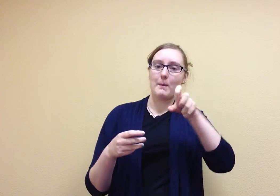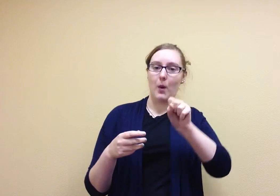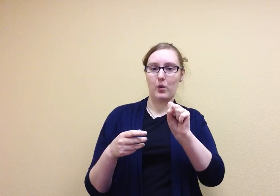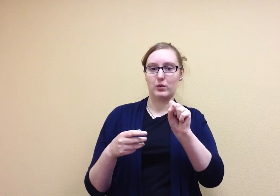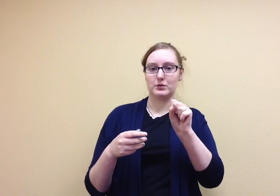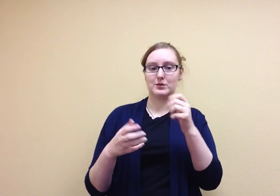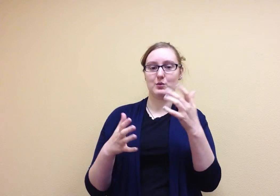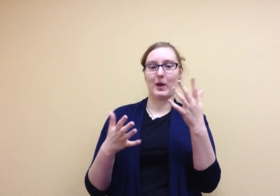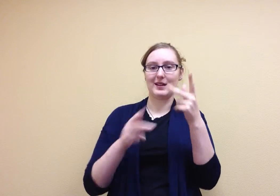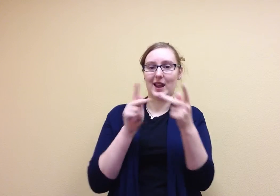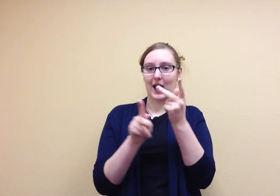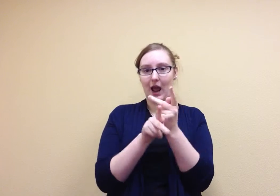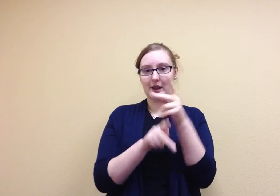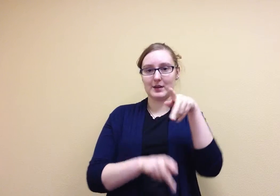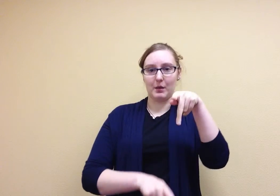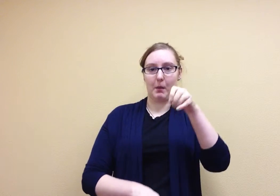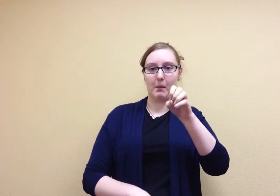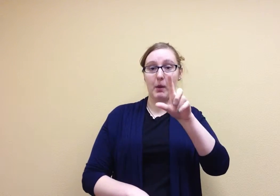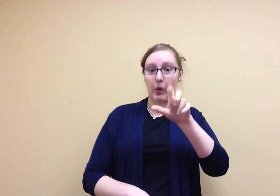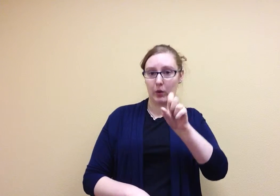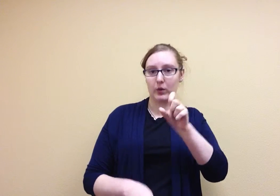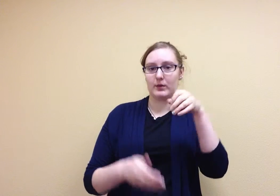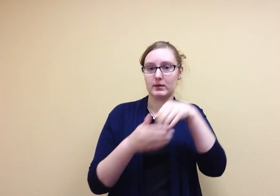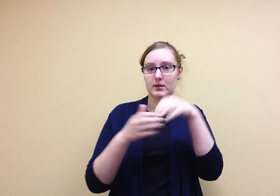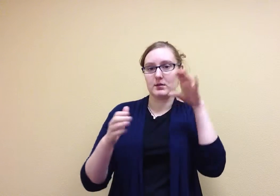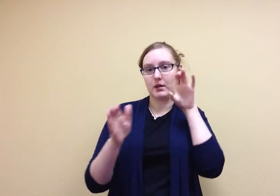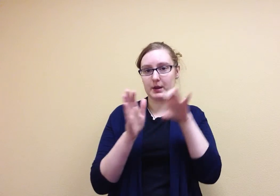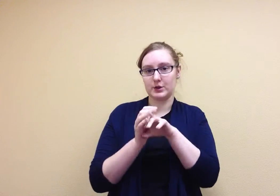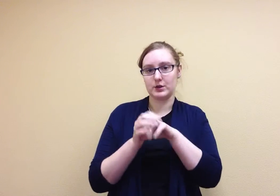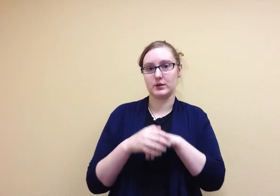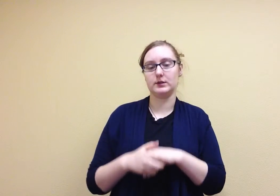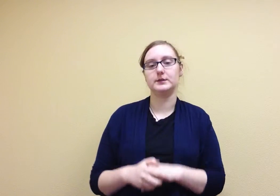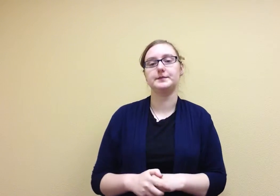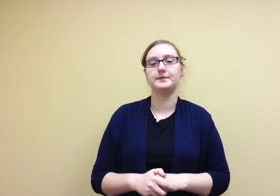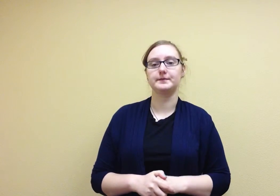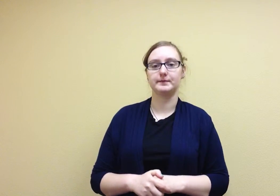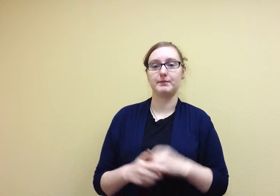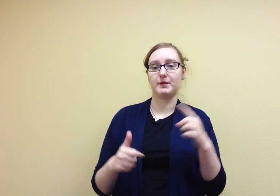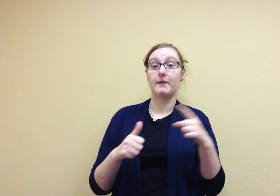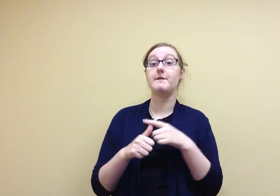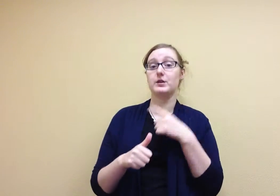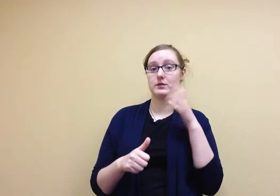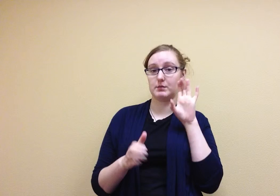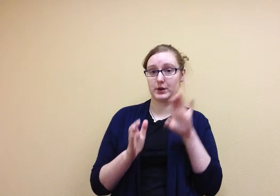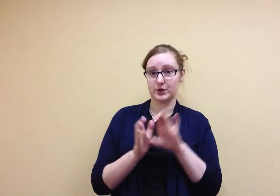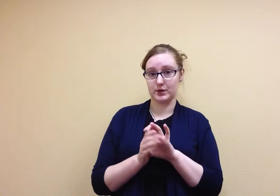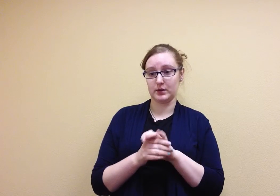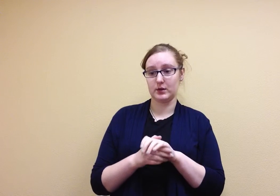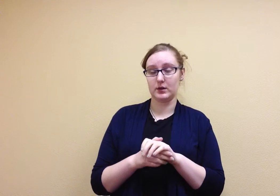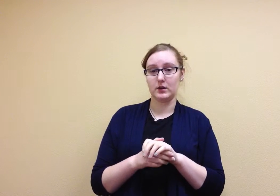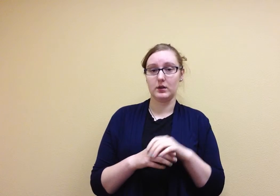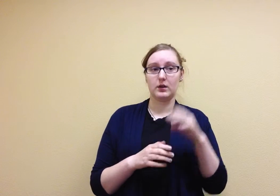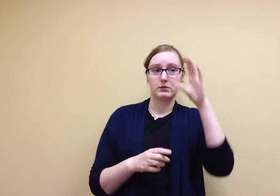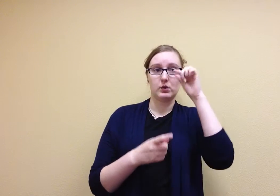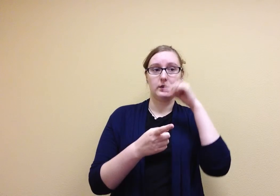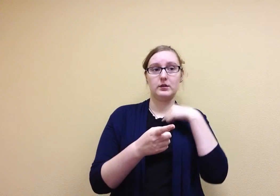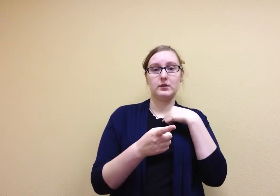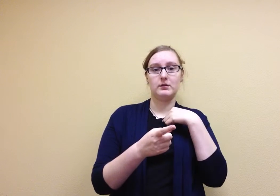go back, I think. Step back a step. What are the two poles in that first picture, Sean? One comes out. I don't think that's what it